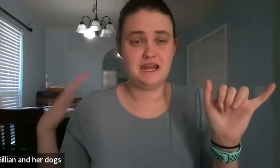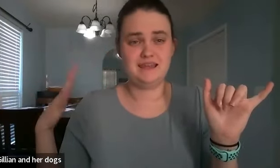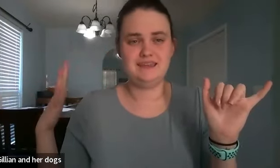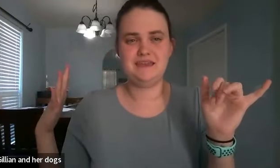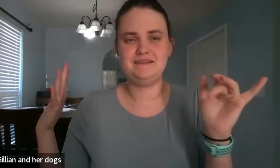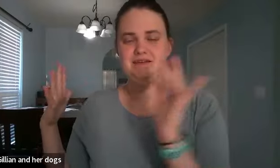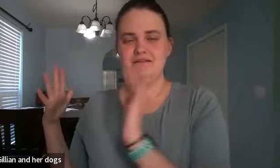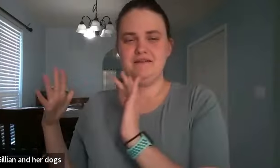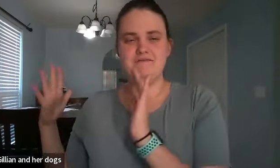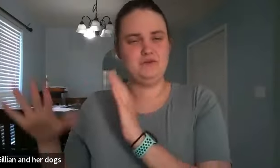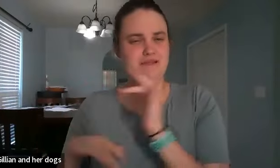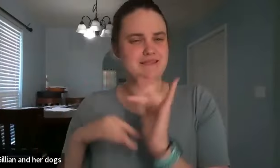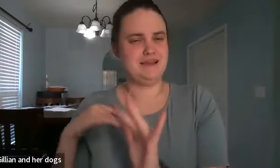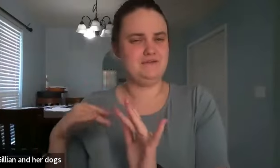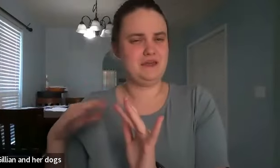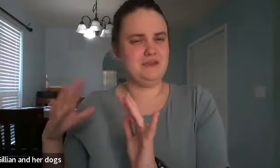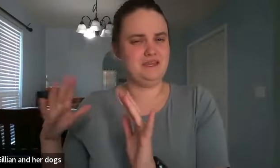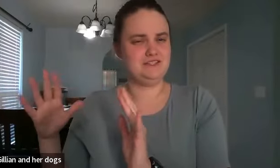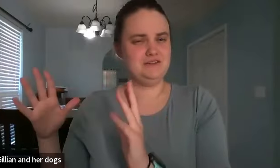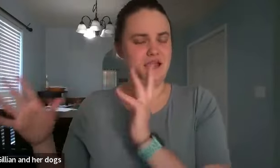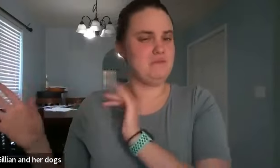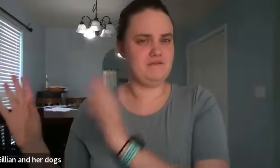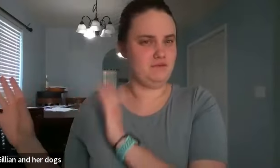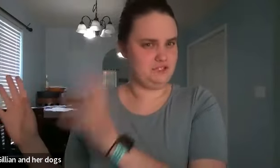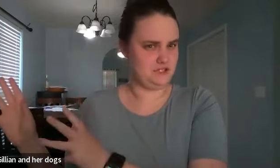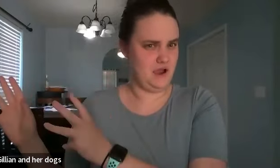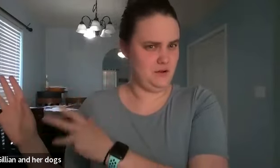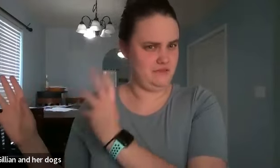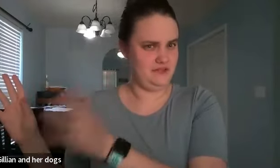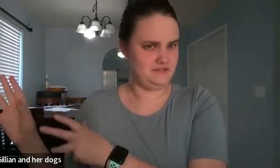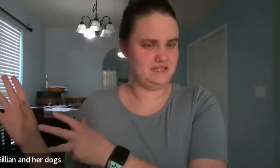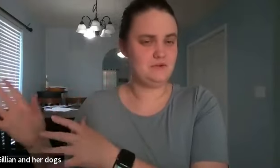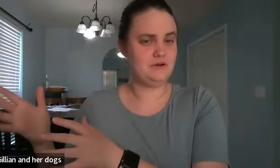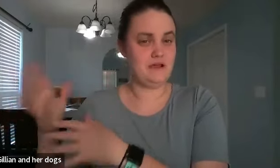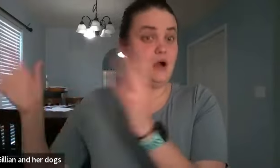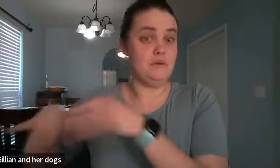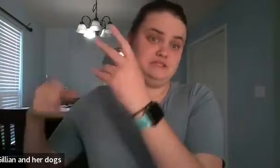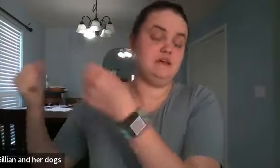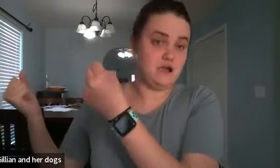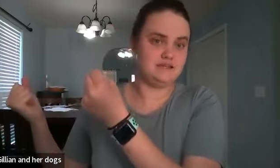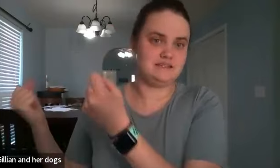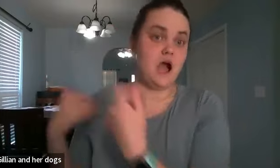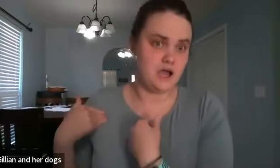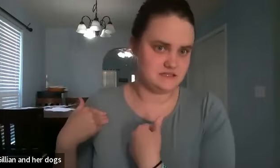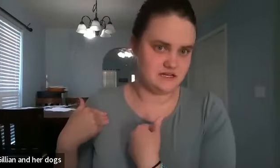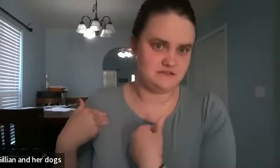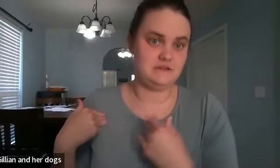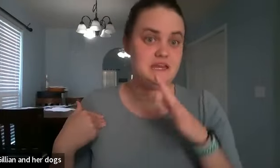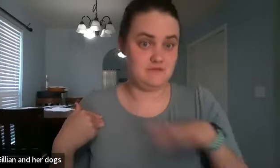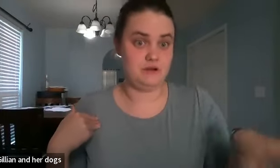I can't fully sign it without making sure, like I'm not fully sure how they use it anymore, how it was signed, because I sign it differently and everyone else